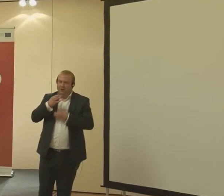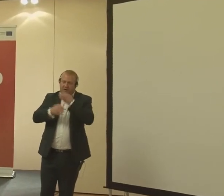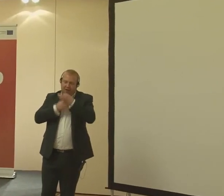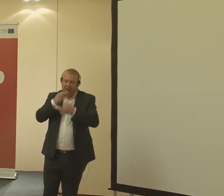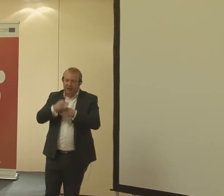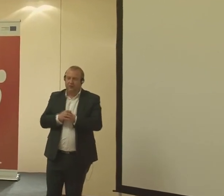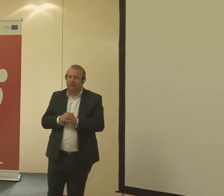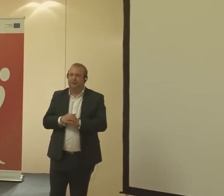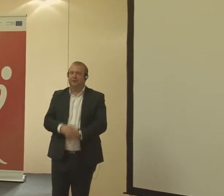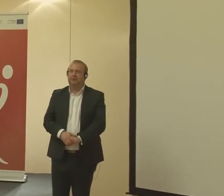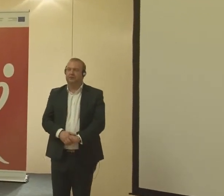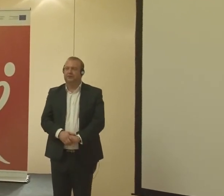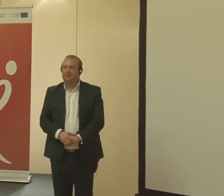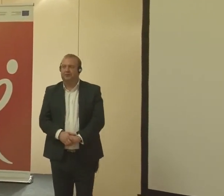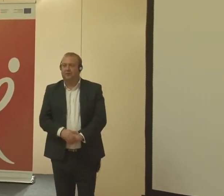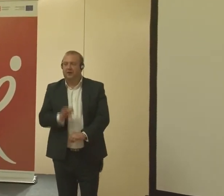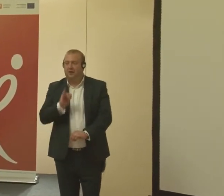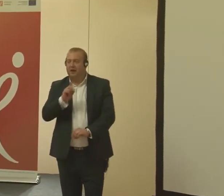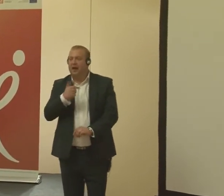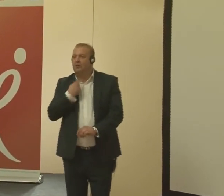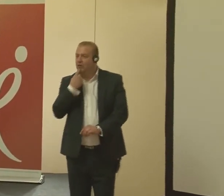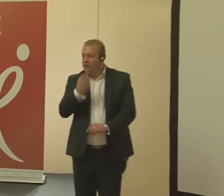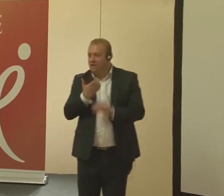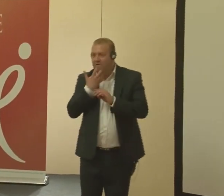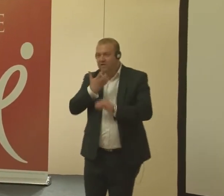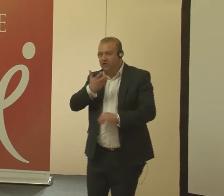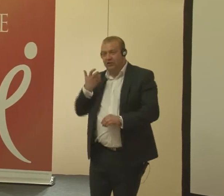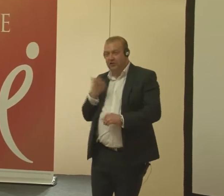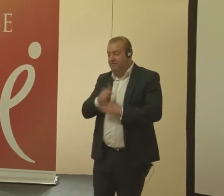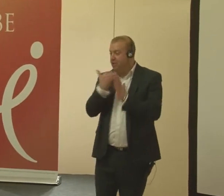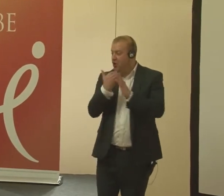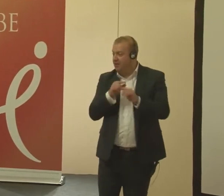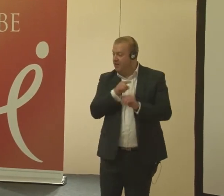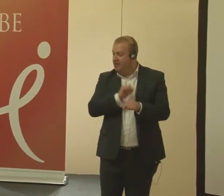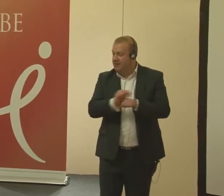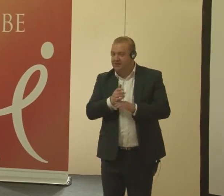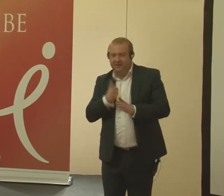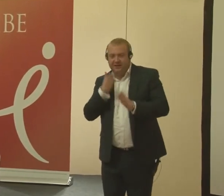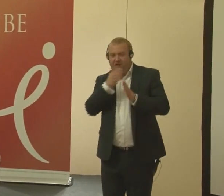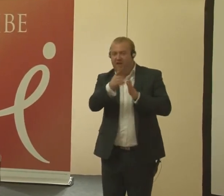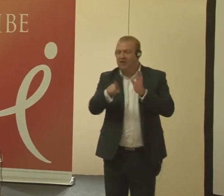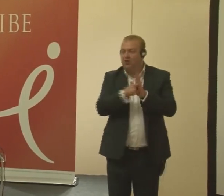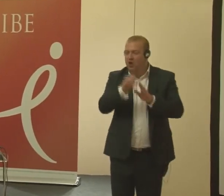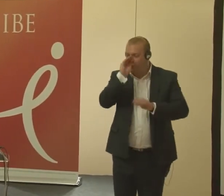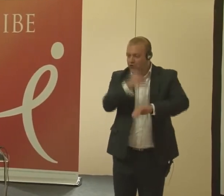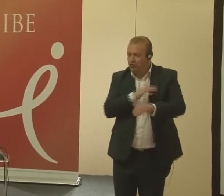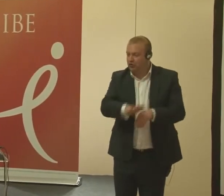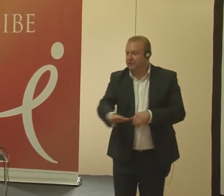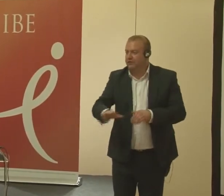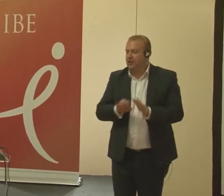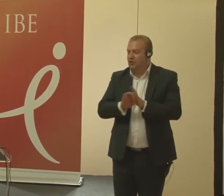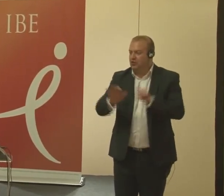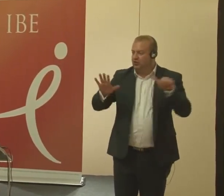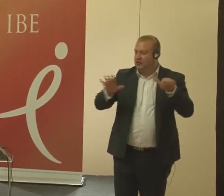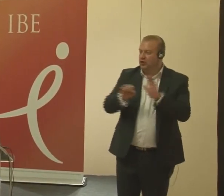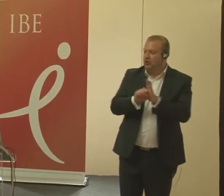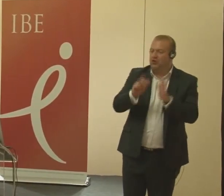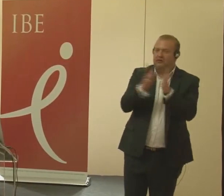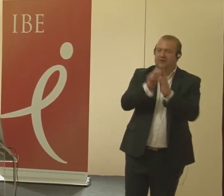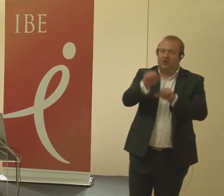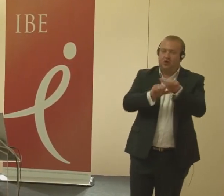So as I was saying, there are children and young people, adolescents aged from 6 years of age to 18 years of age, so the whole primary